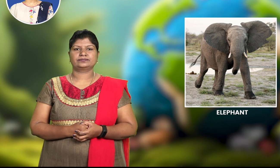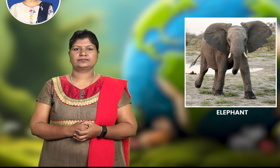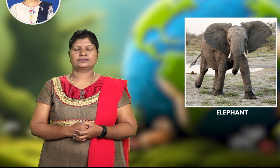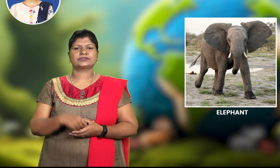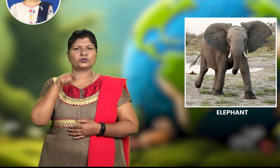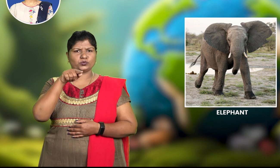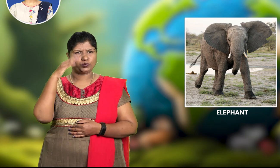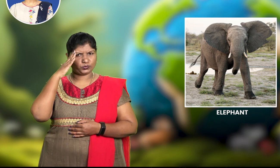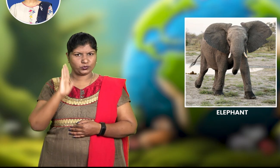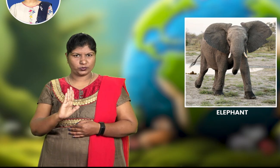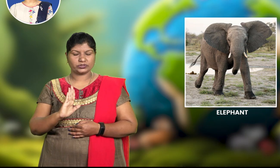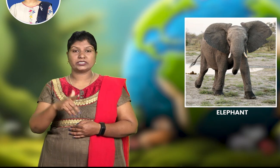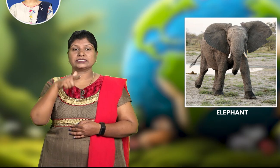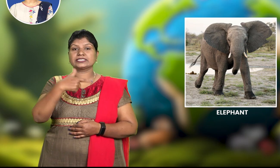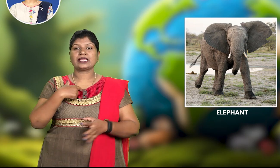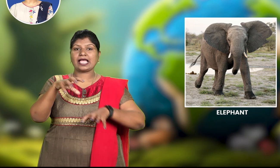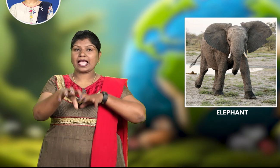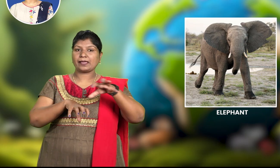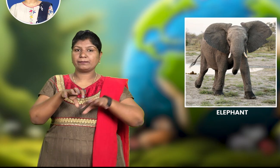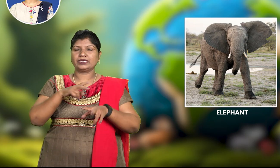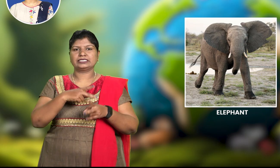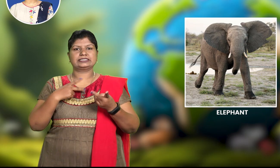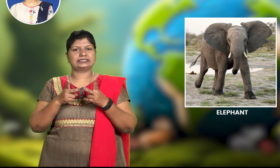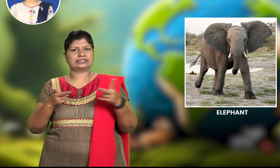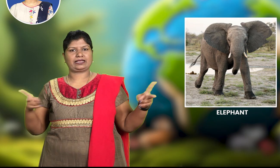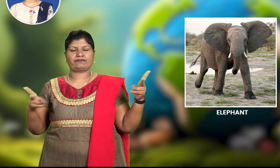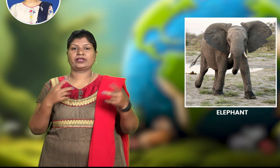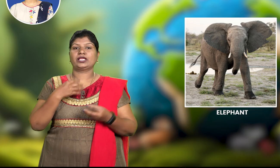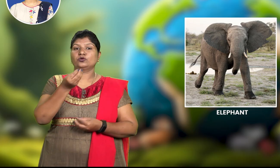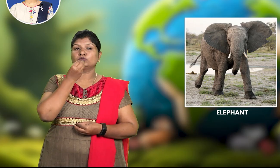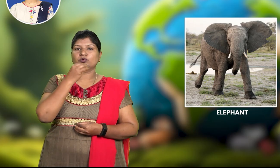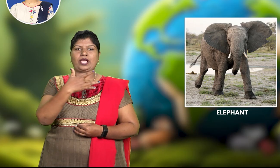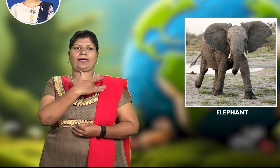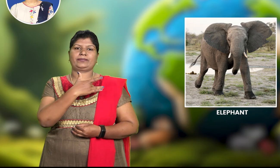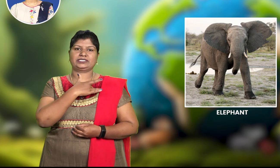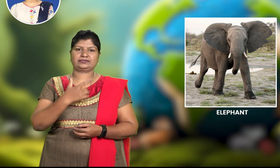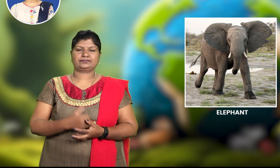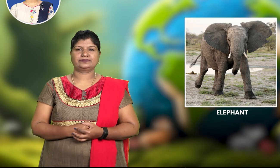You know that animals differ in their food habits.